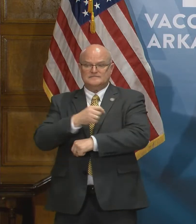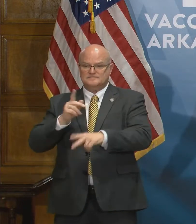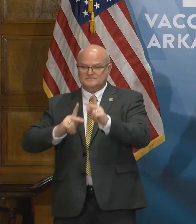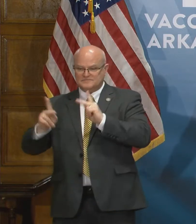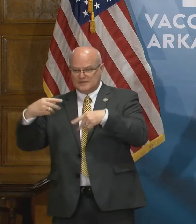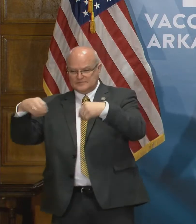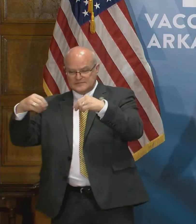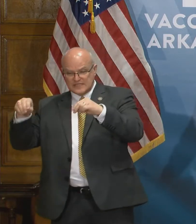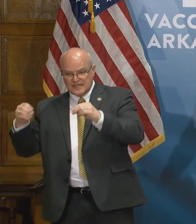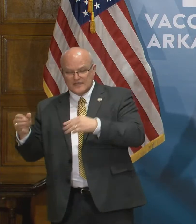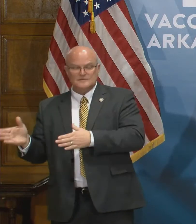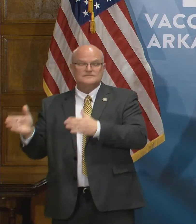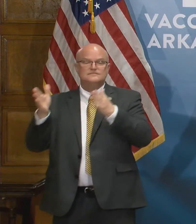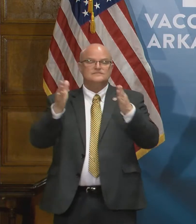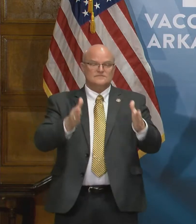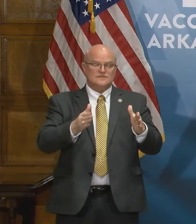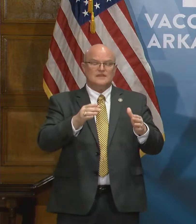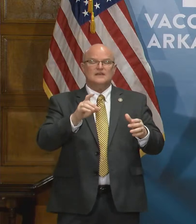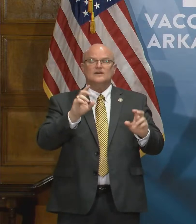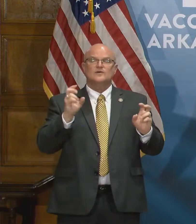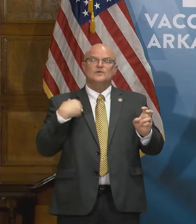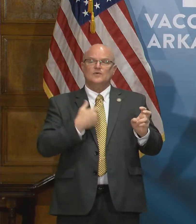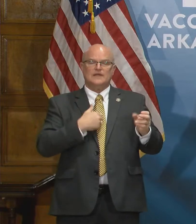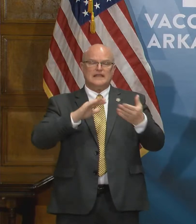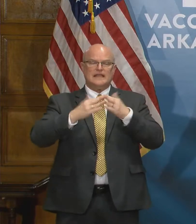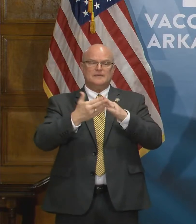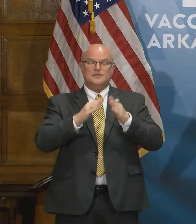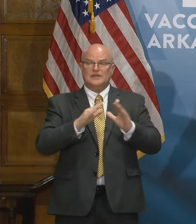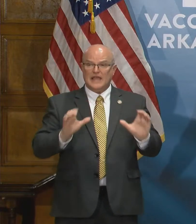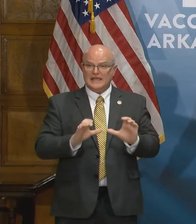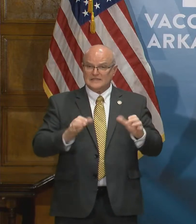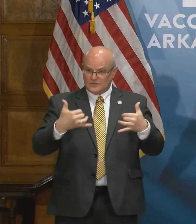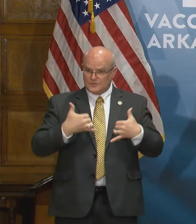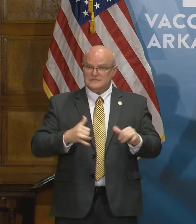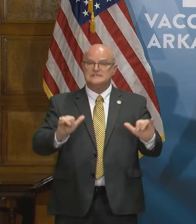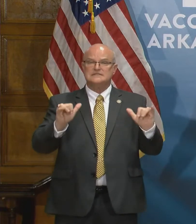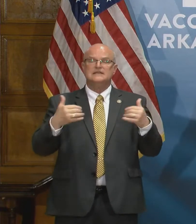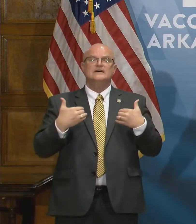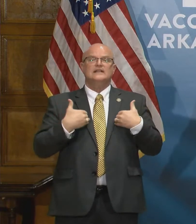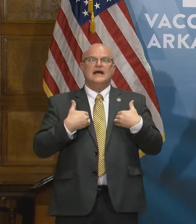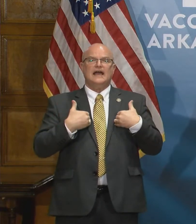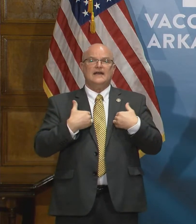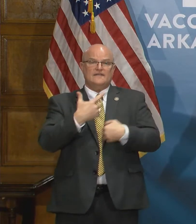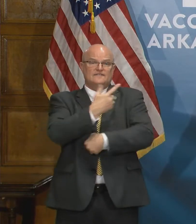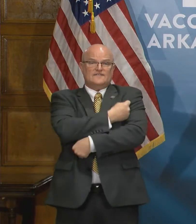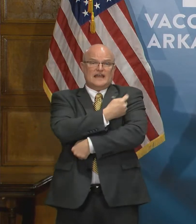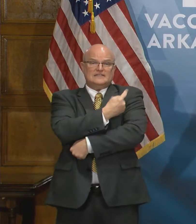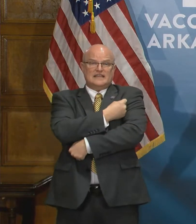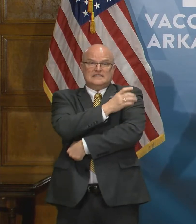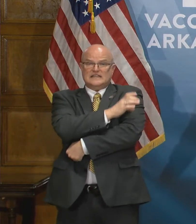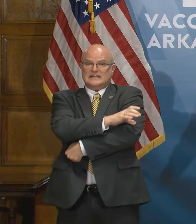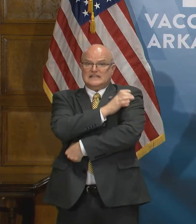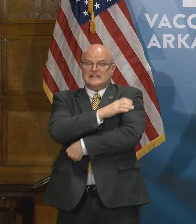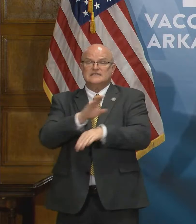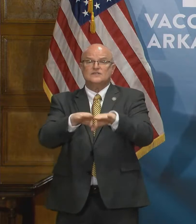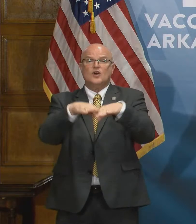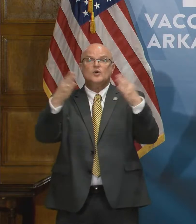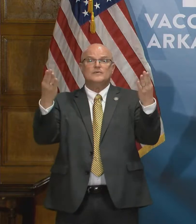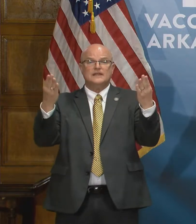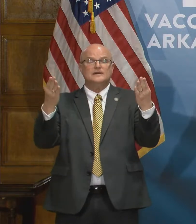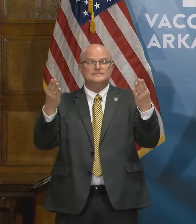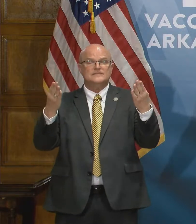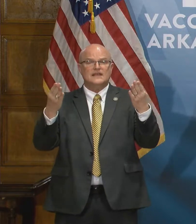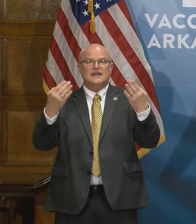marketing, but also in terms of community action. We still have vaccination clinics that